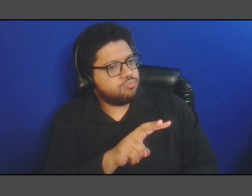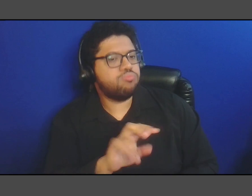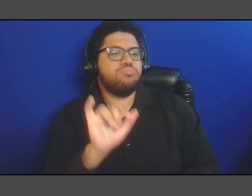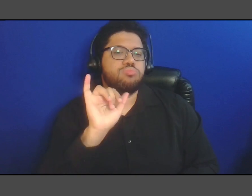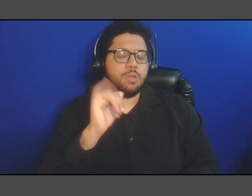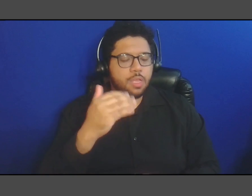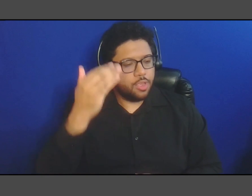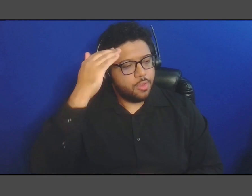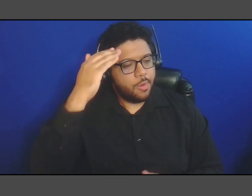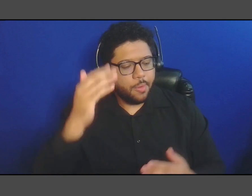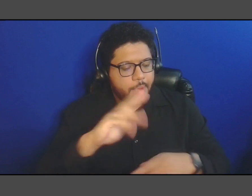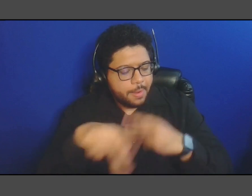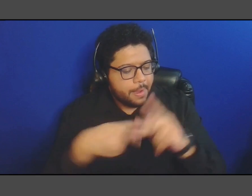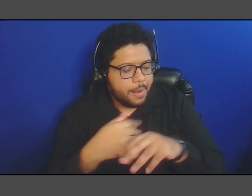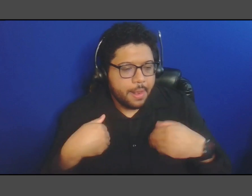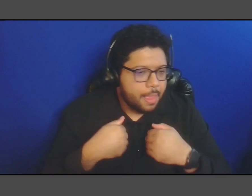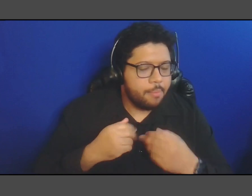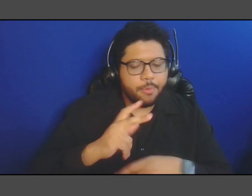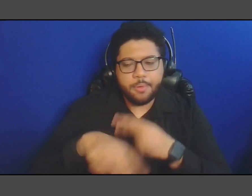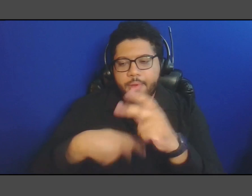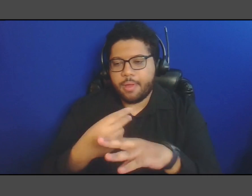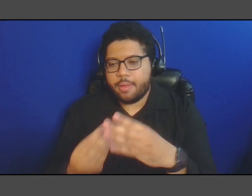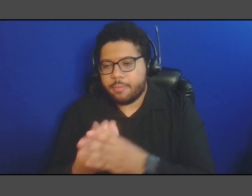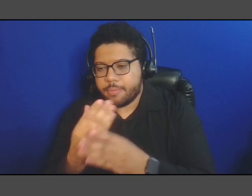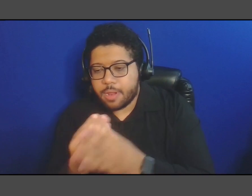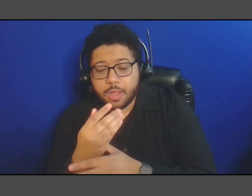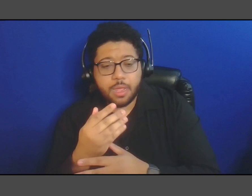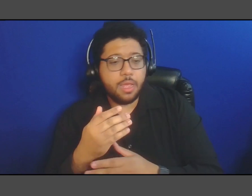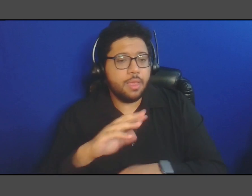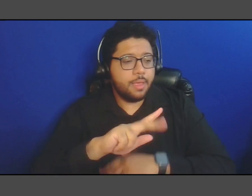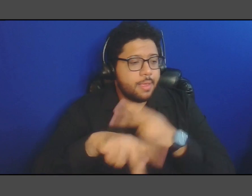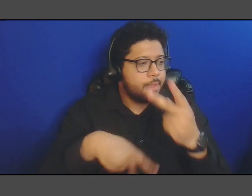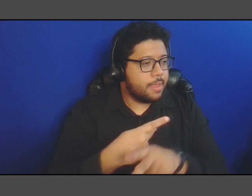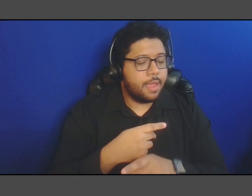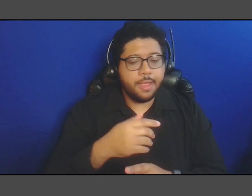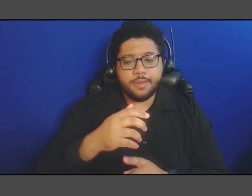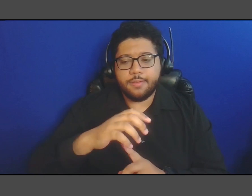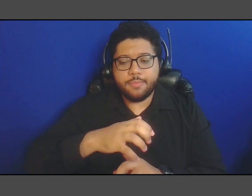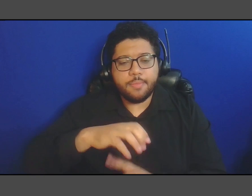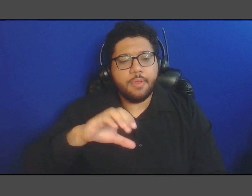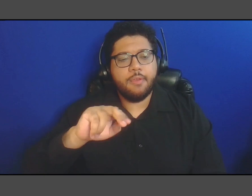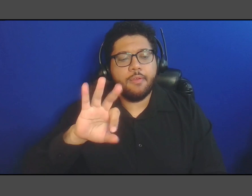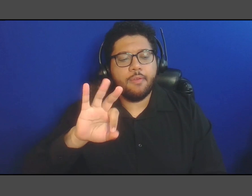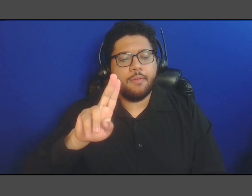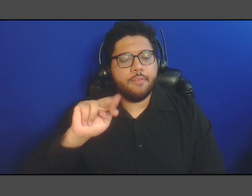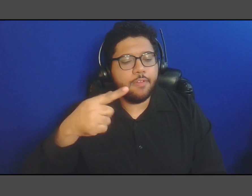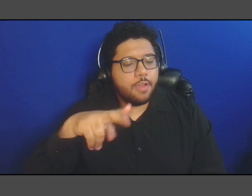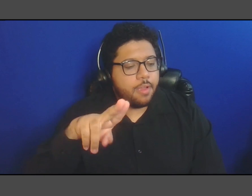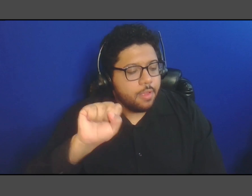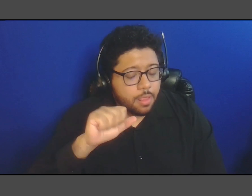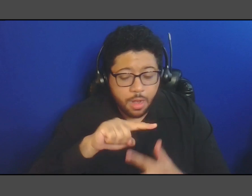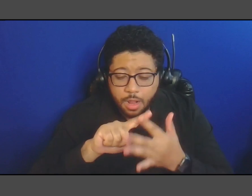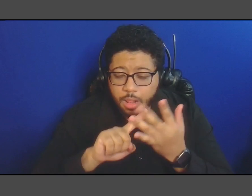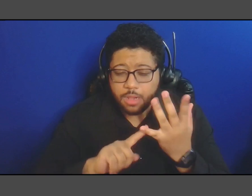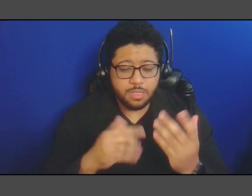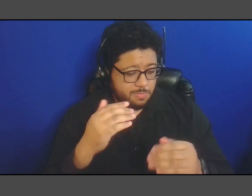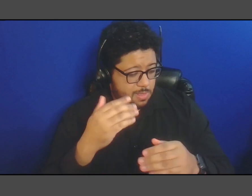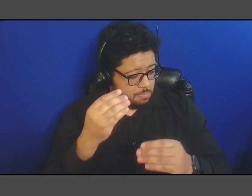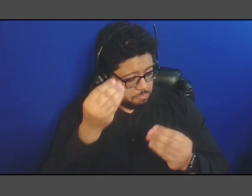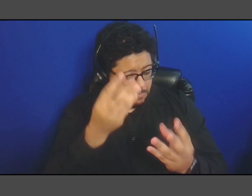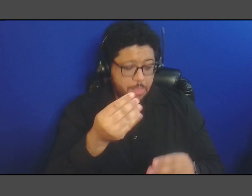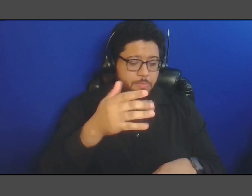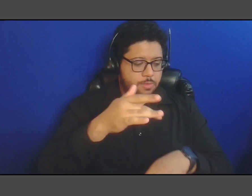what, you know, how the land itself was formed. But certainly,